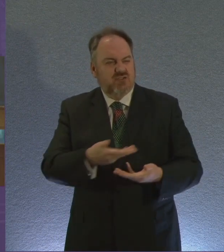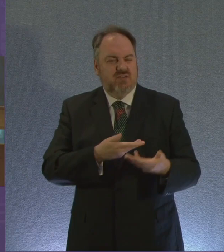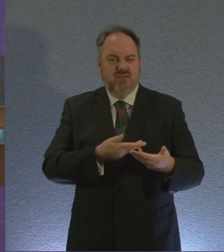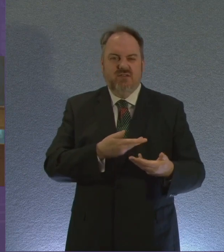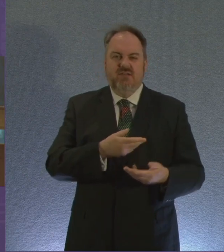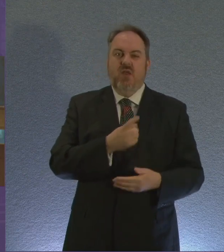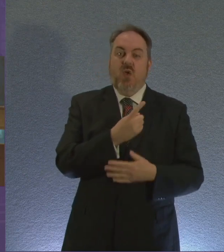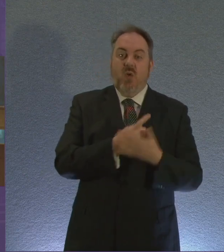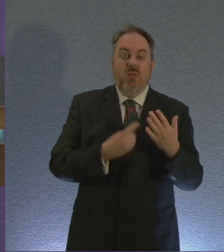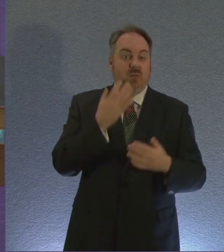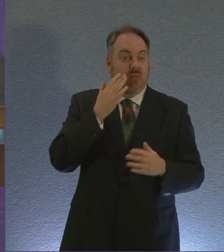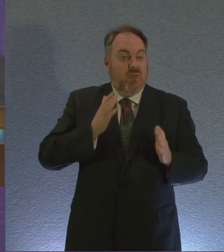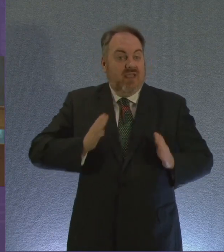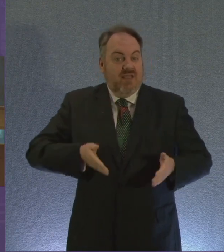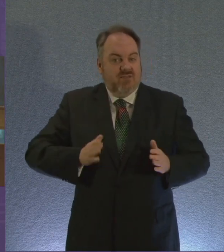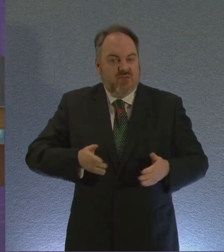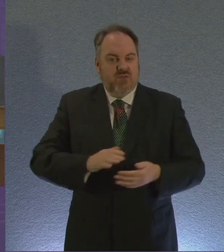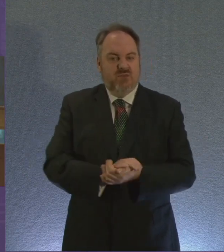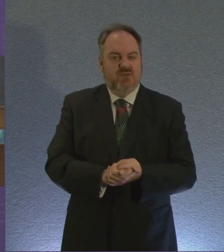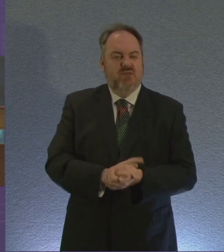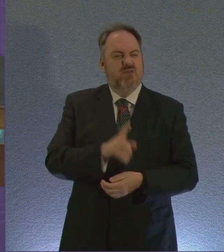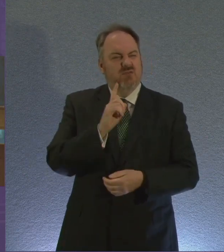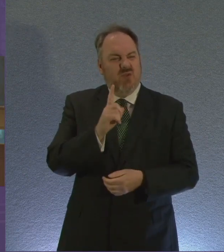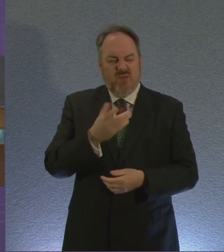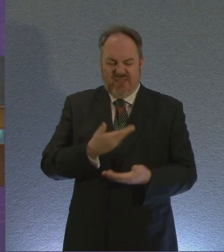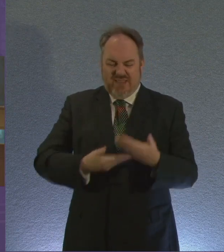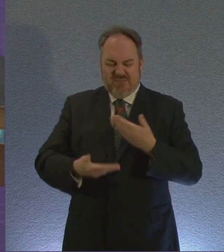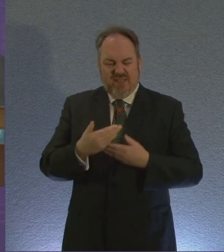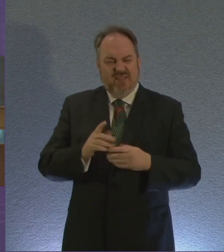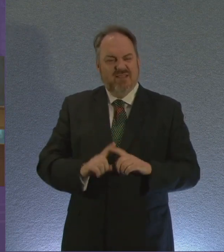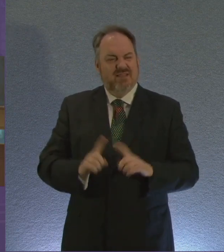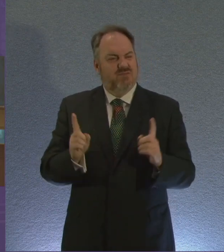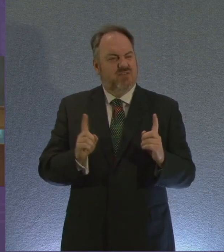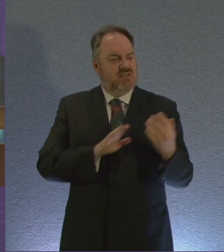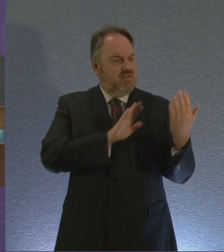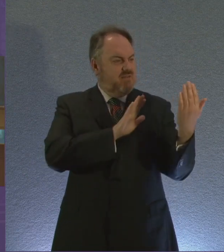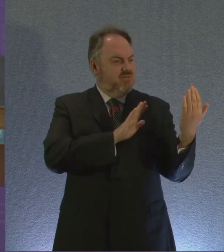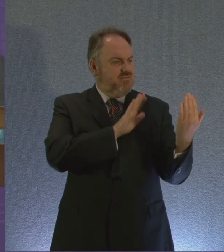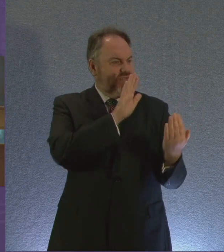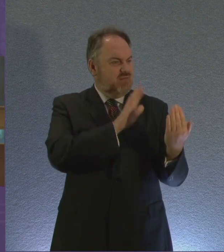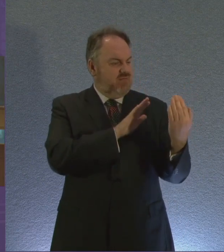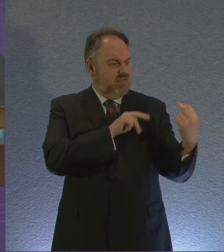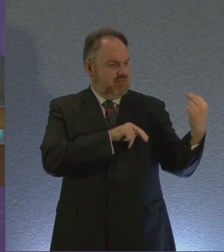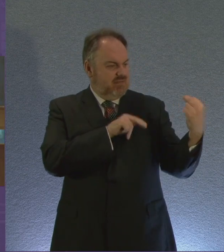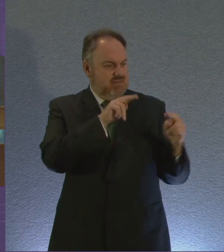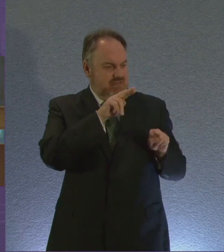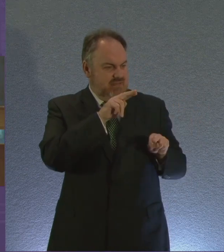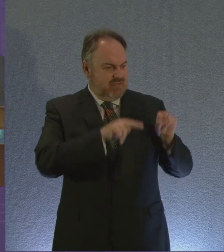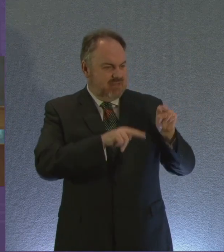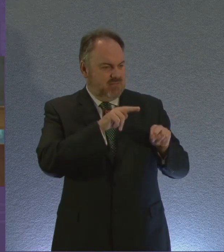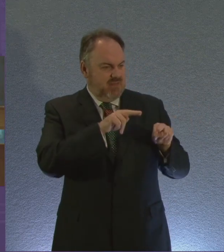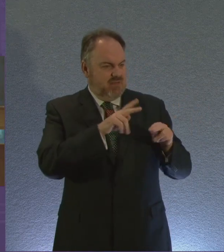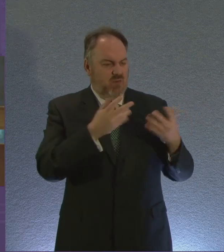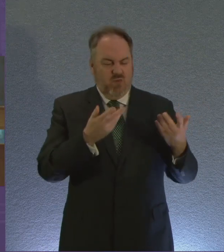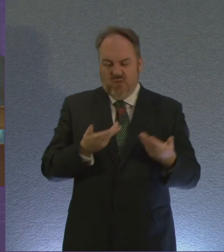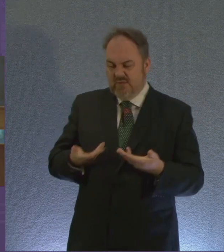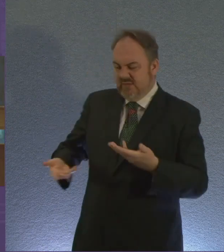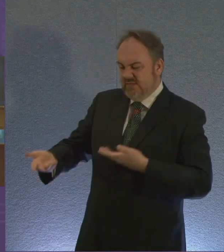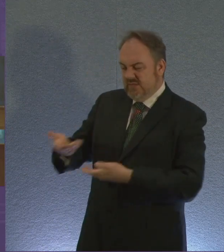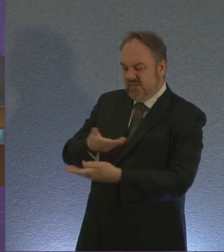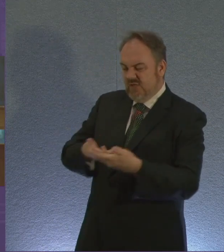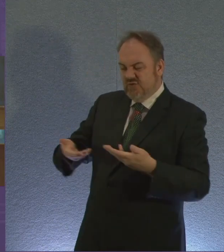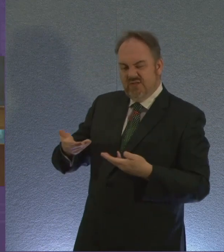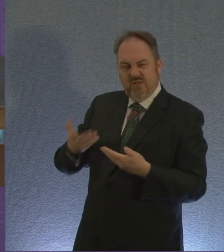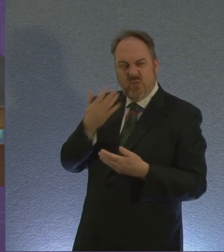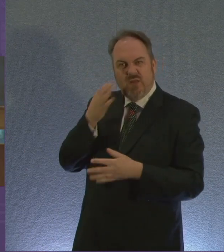the practical differences are between a face-to-face assessment and a consultation, and how this will change the experience of applying